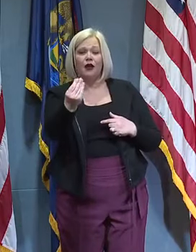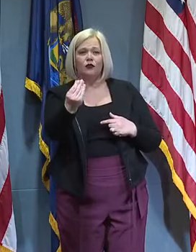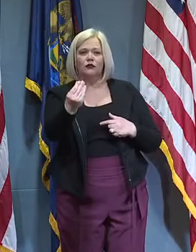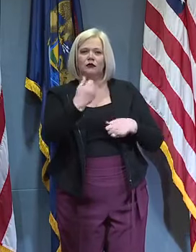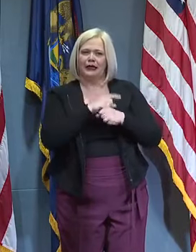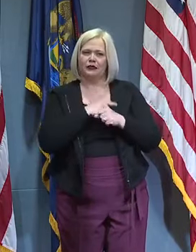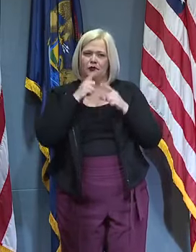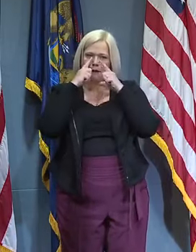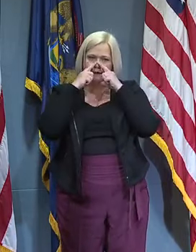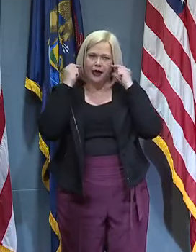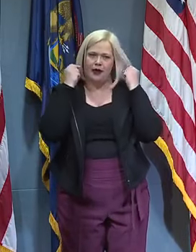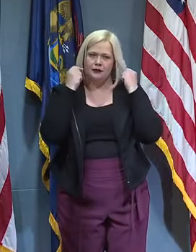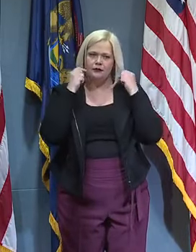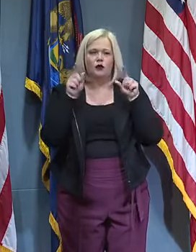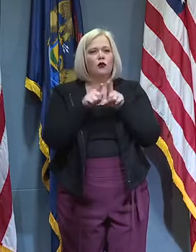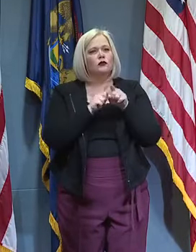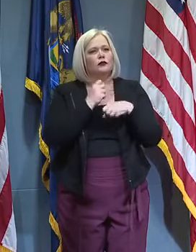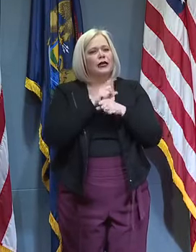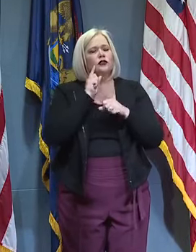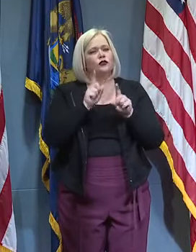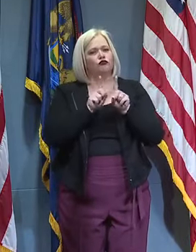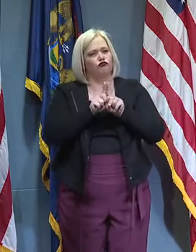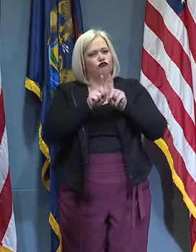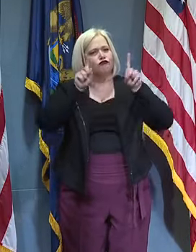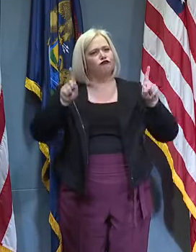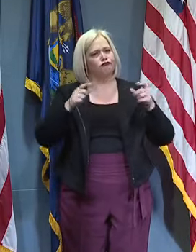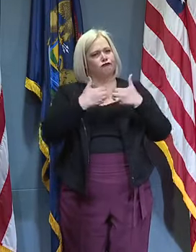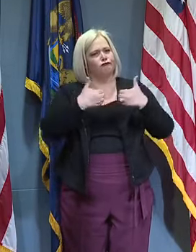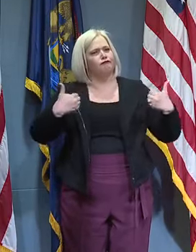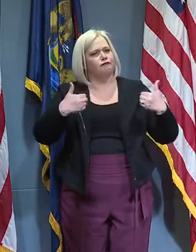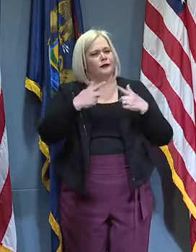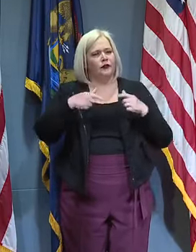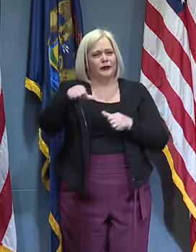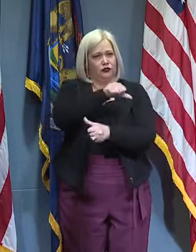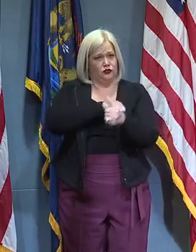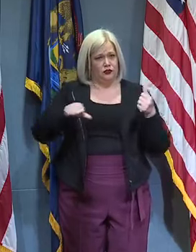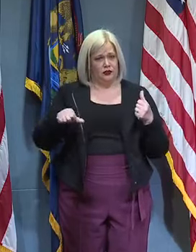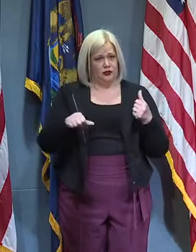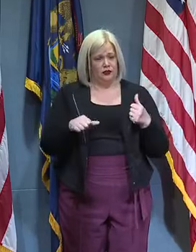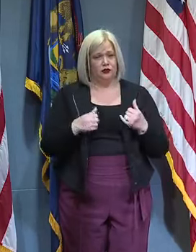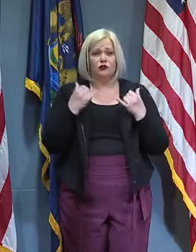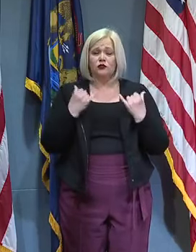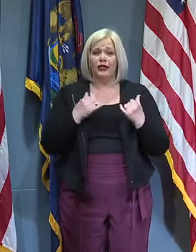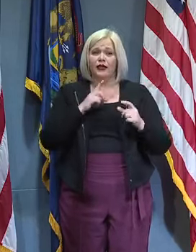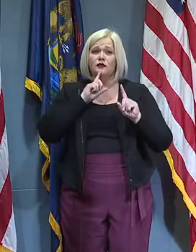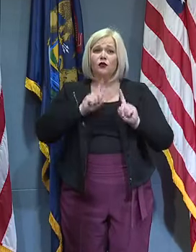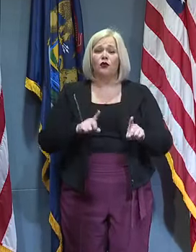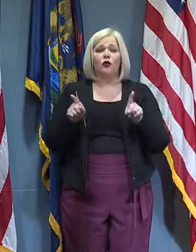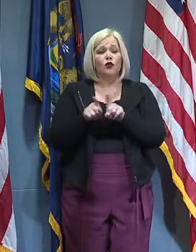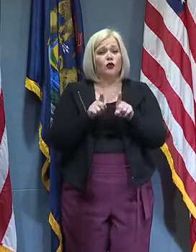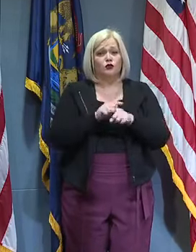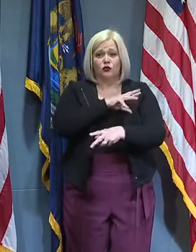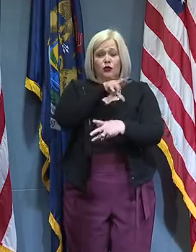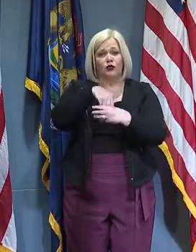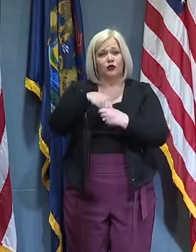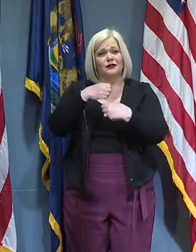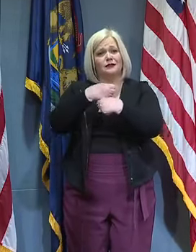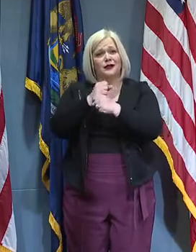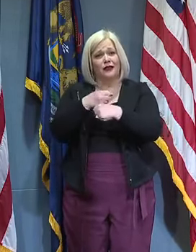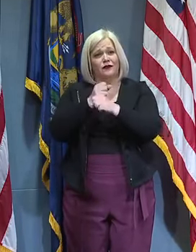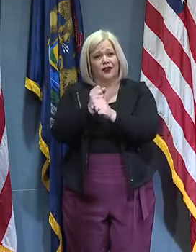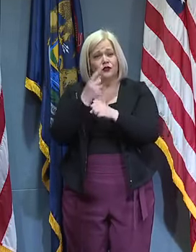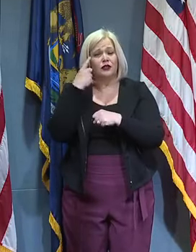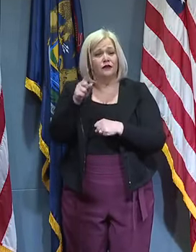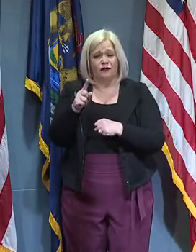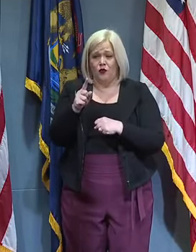6 feet apart from others. I want to also acknowledge that today's order includes the restart of manufacturing for the express